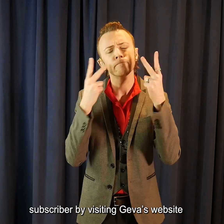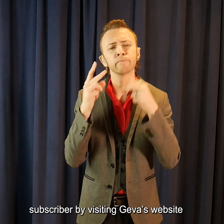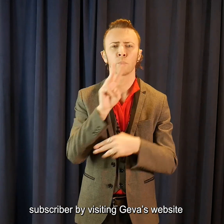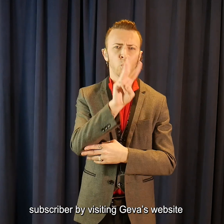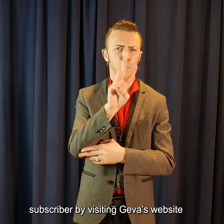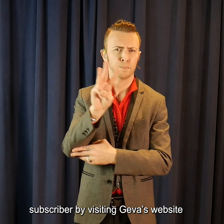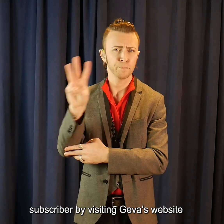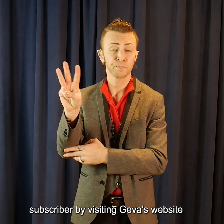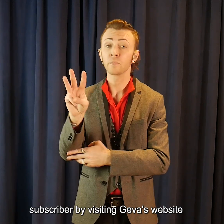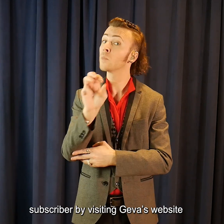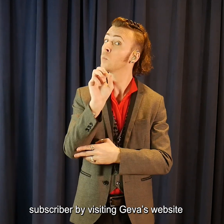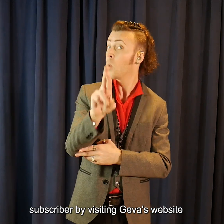Geva's website